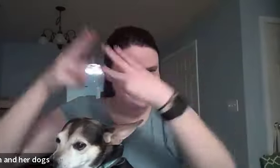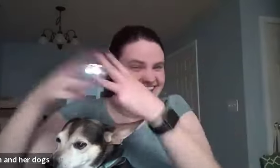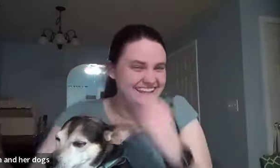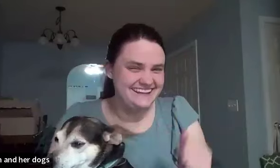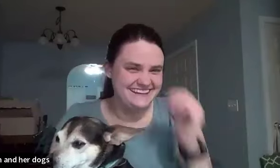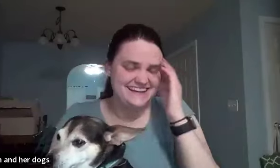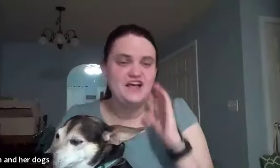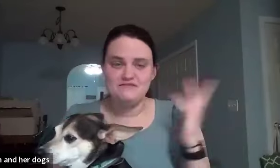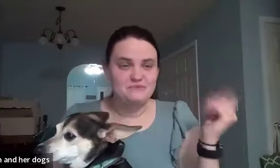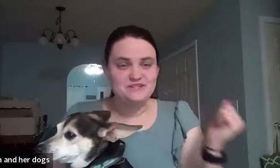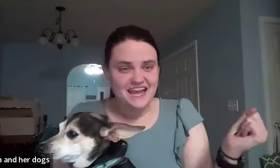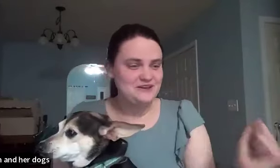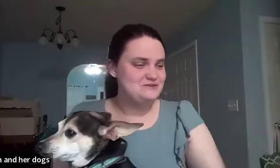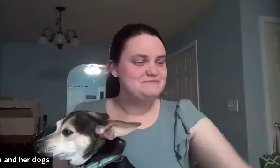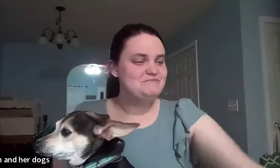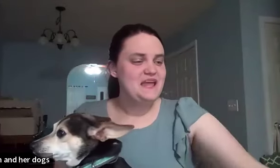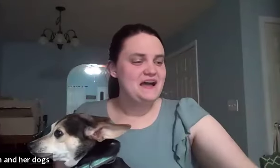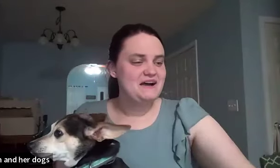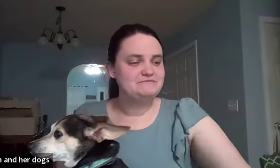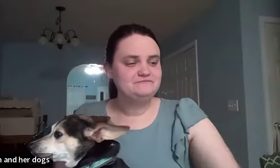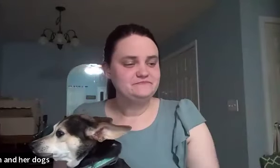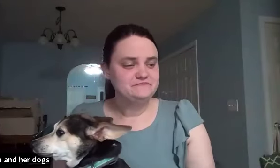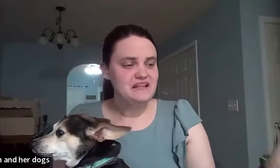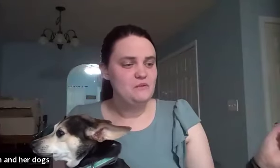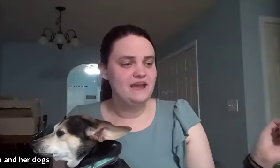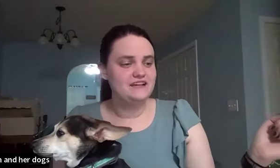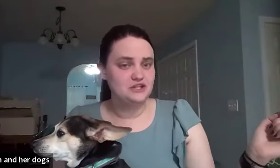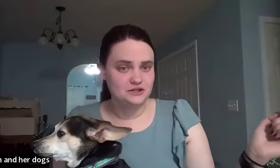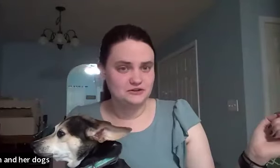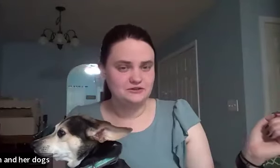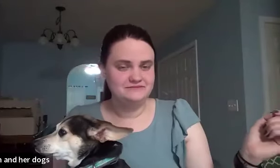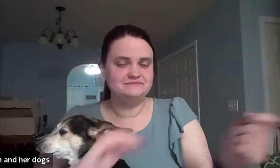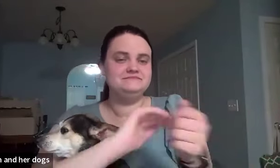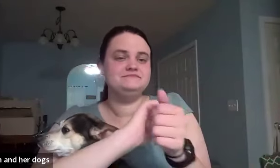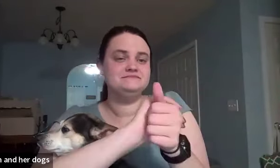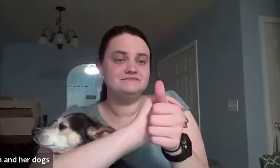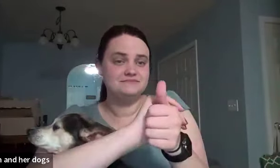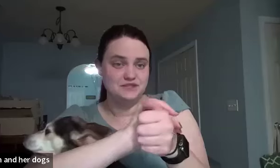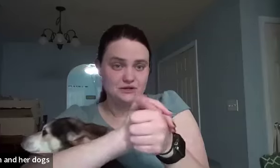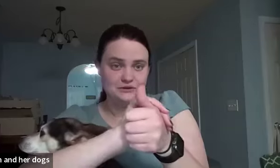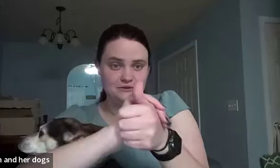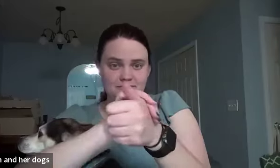World. Thought we should add those. We had turtle,